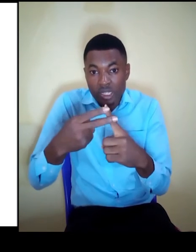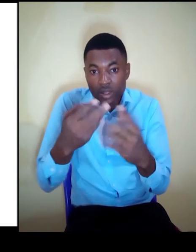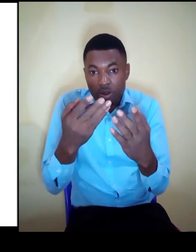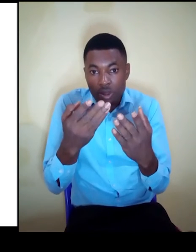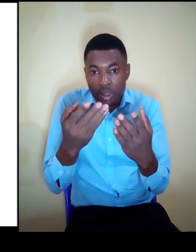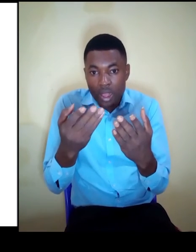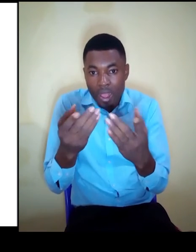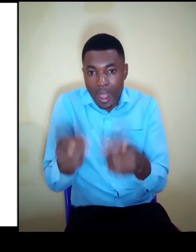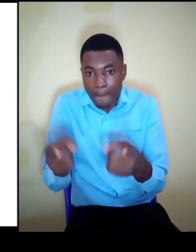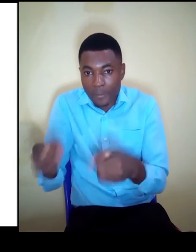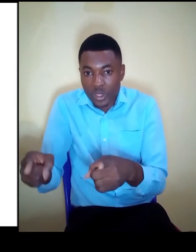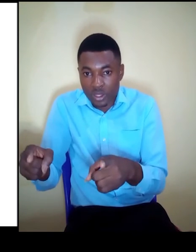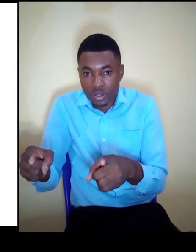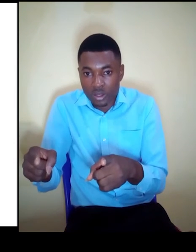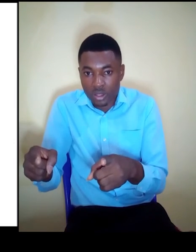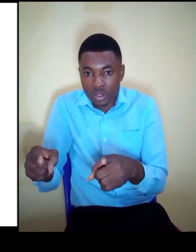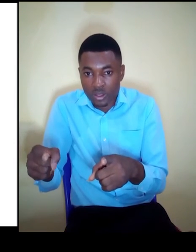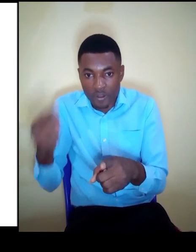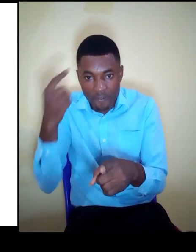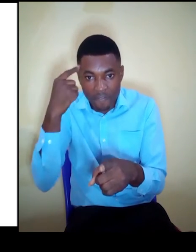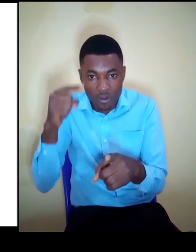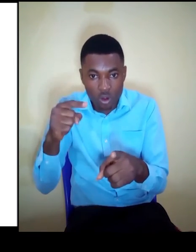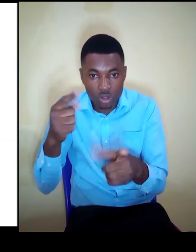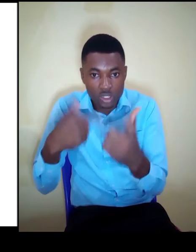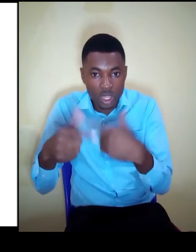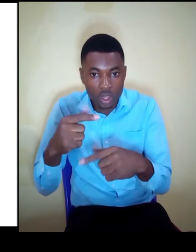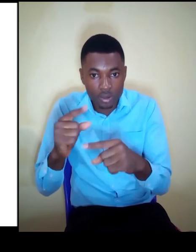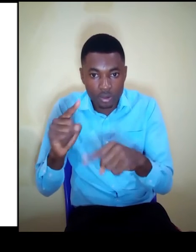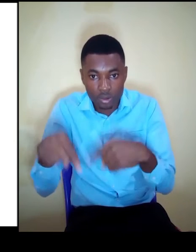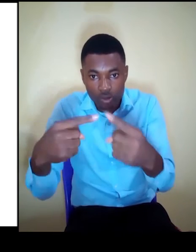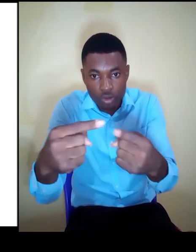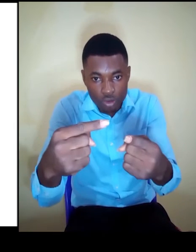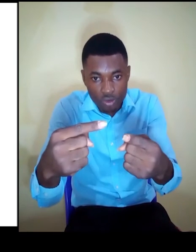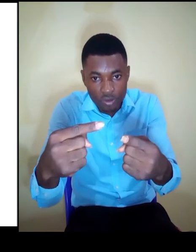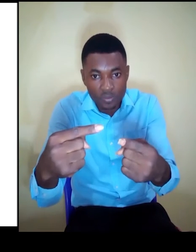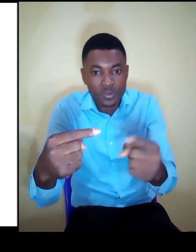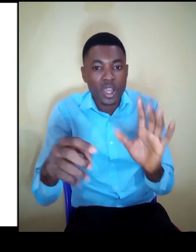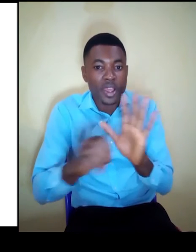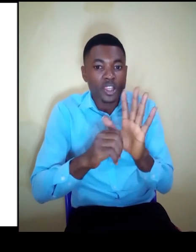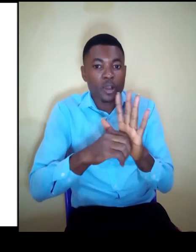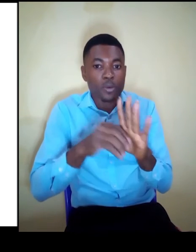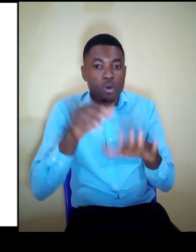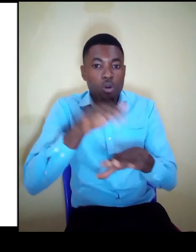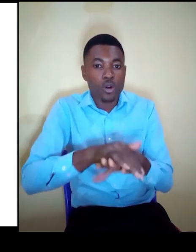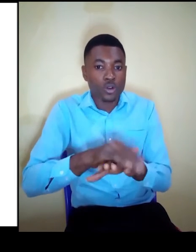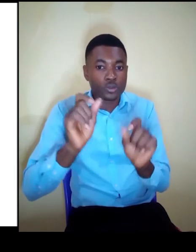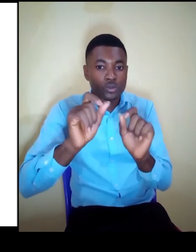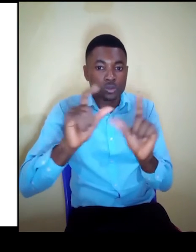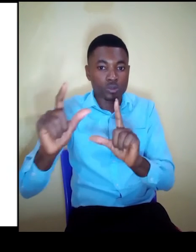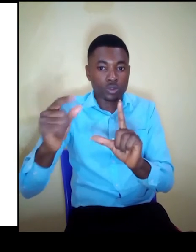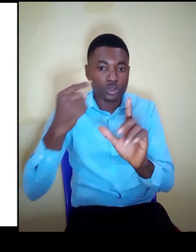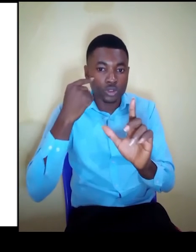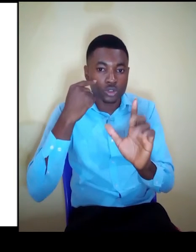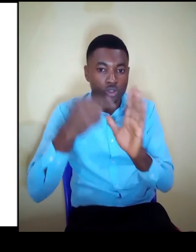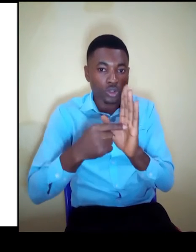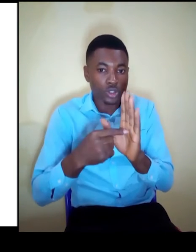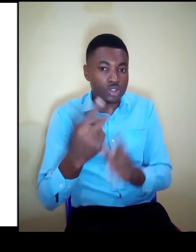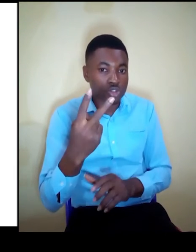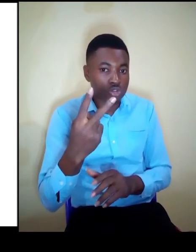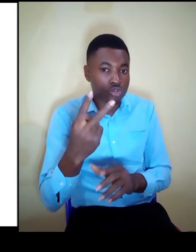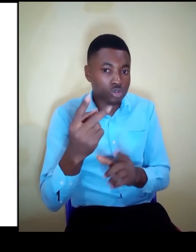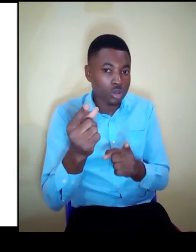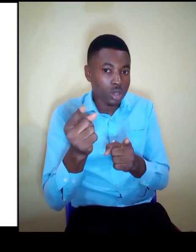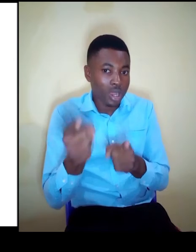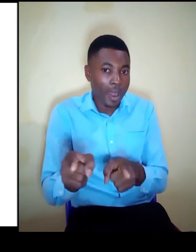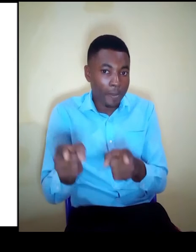the examples on your screen show two events or one event being expressed simultaneously